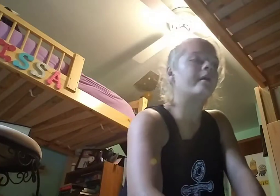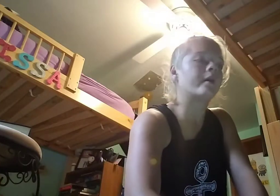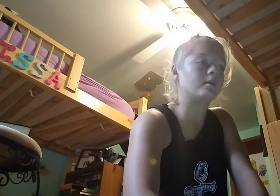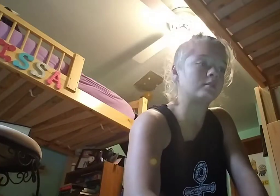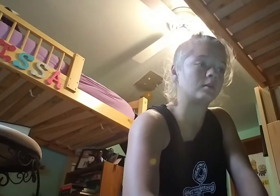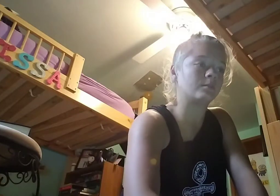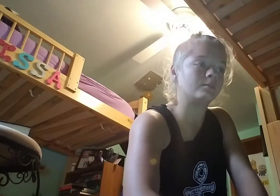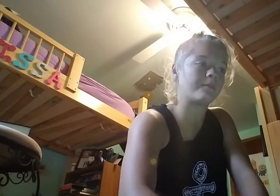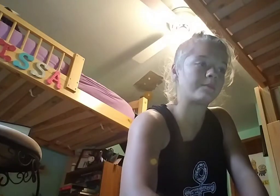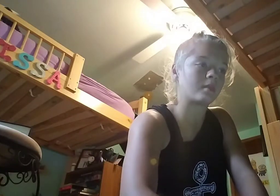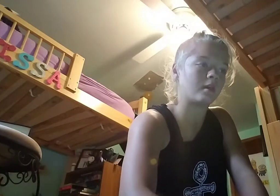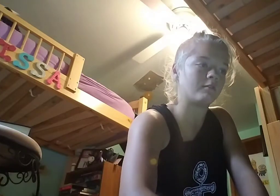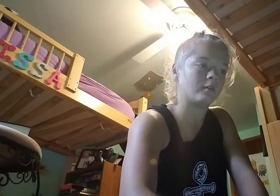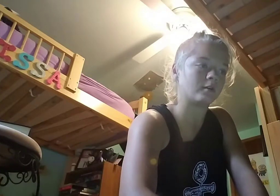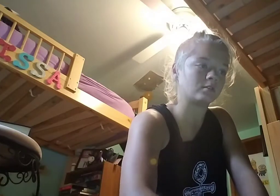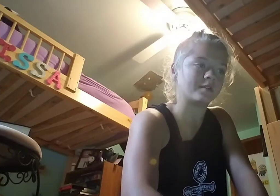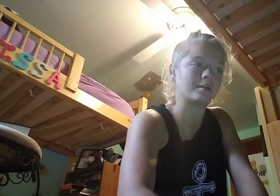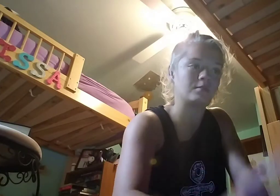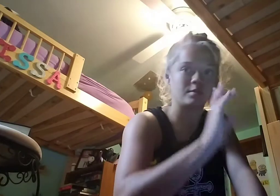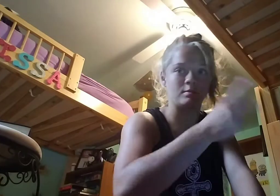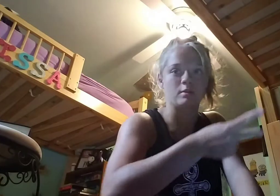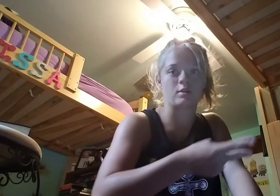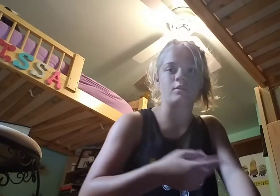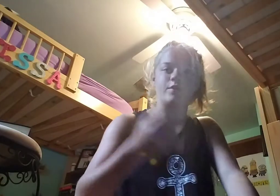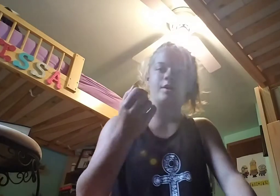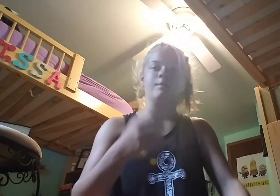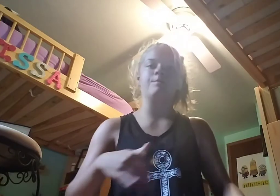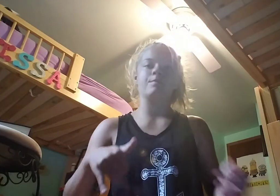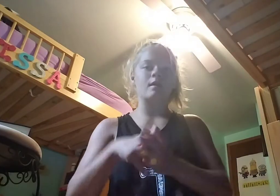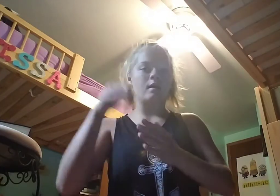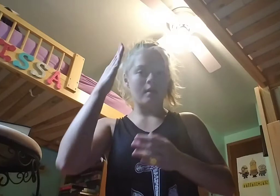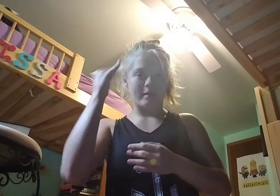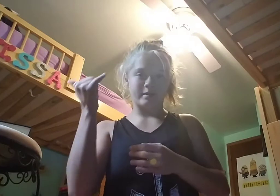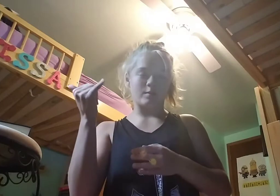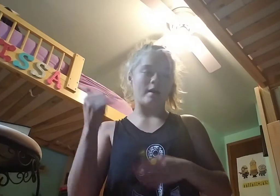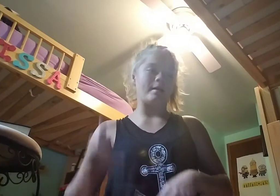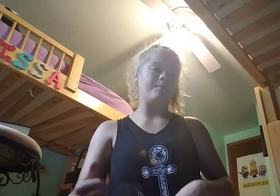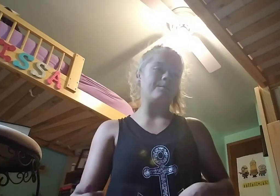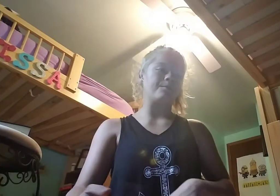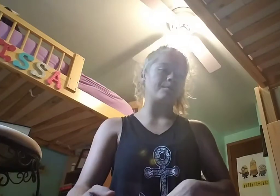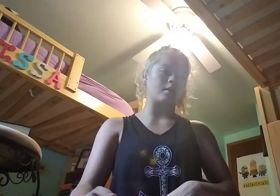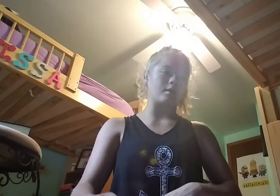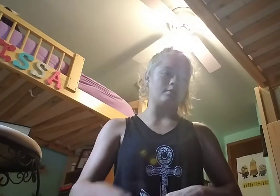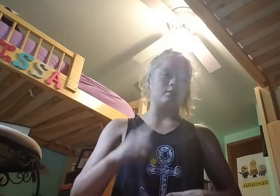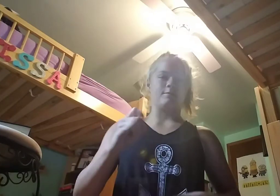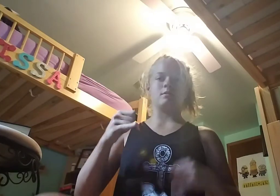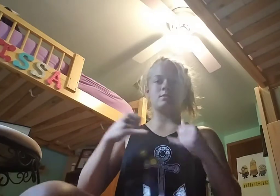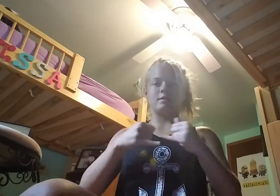Okay, so I have the lyrics over here, so if you see me looking over there, that's why. Okay, so the first